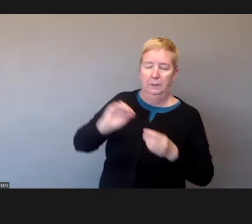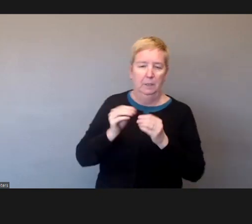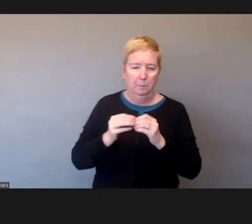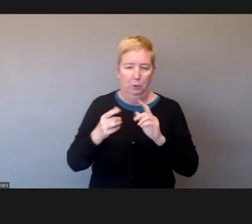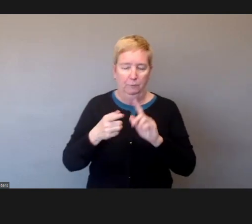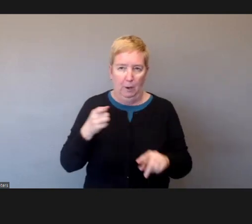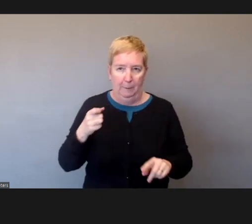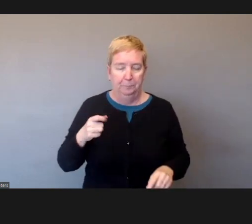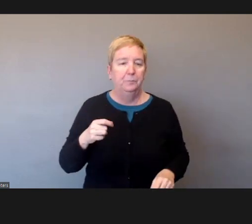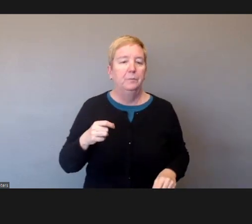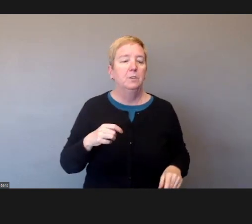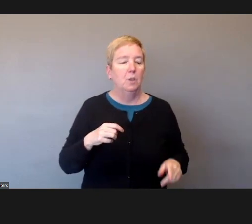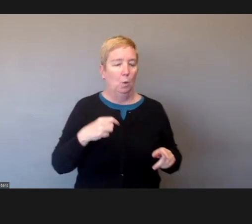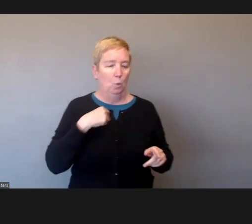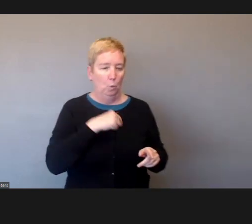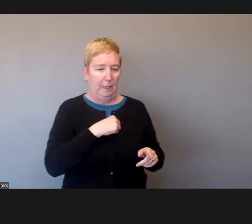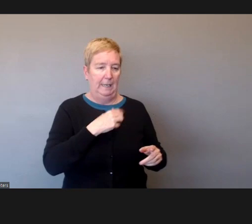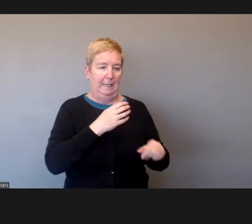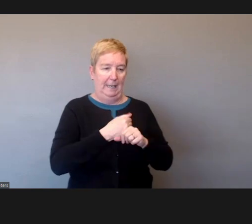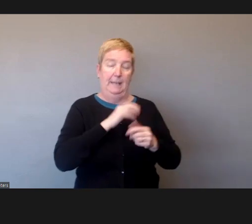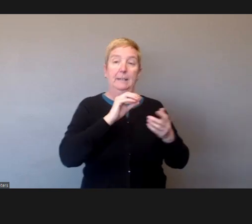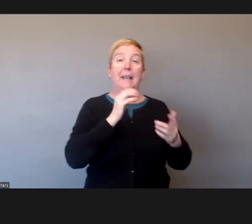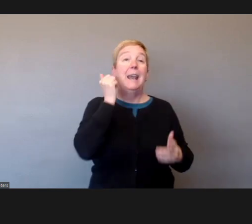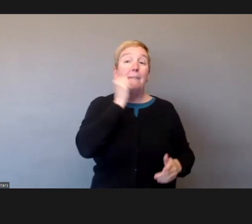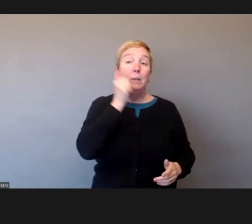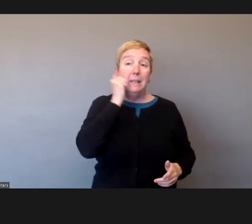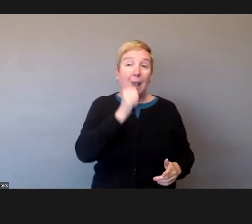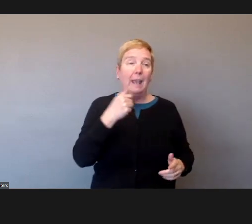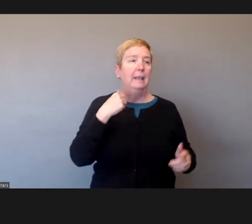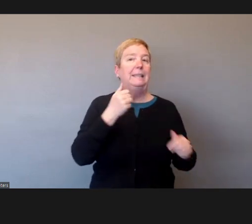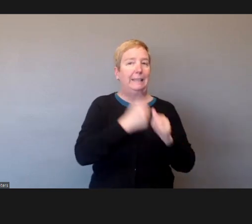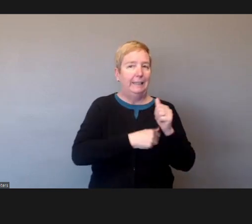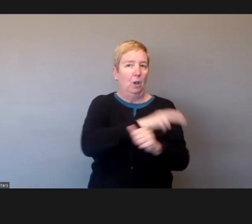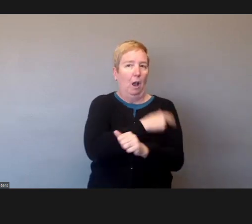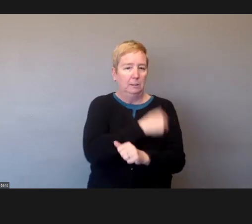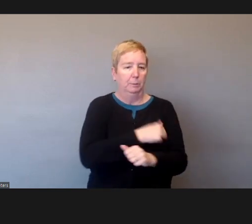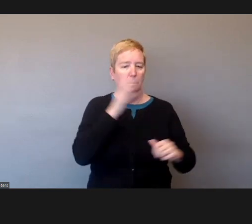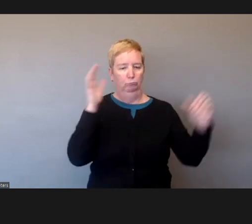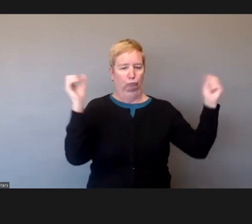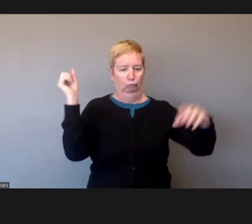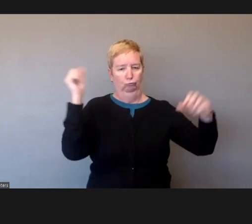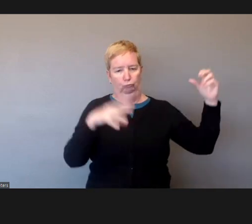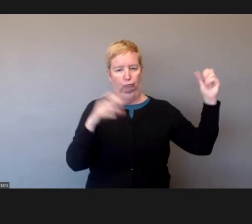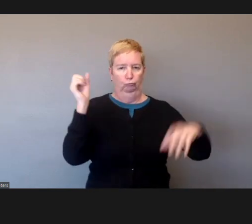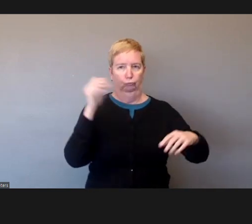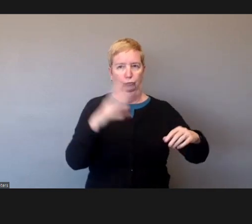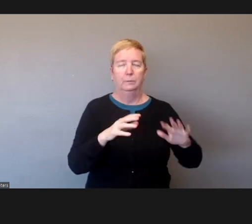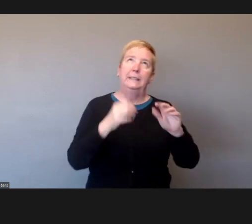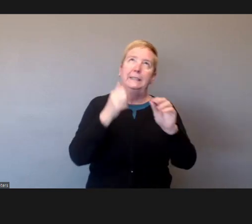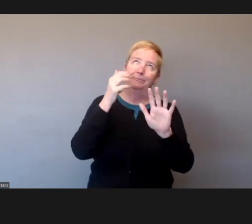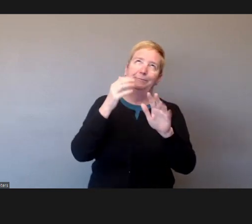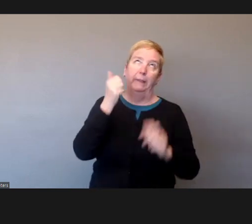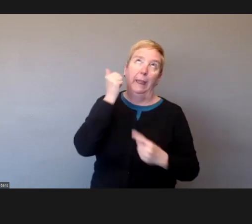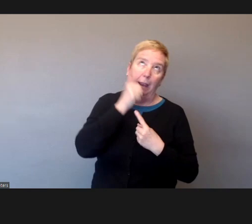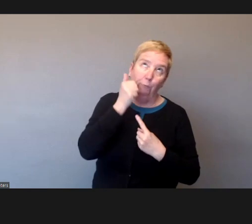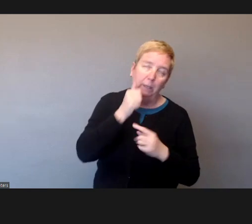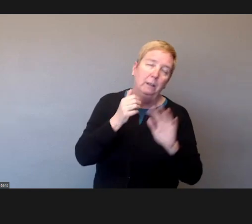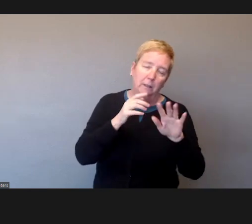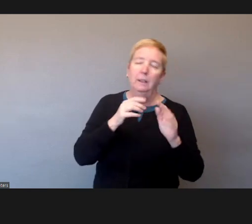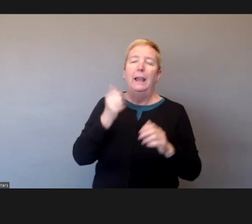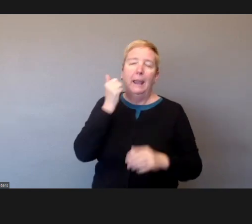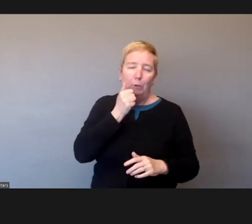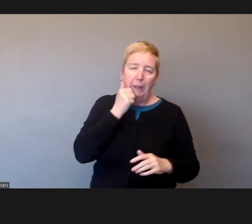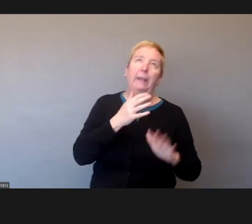reported to DOH every weekday by every hospital. And by every, I mean almost every hospital.